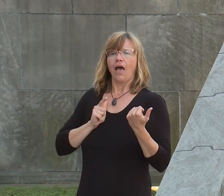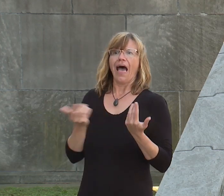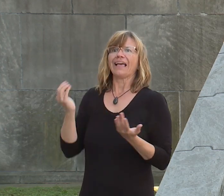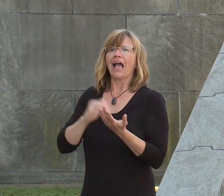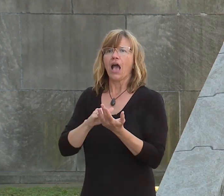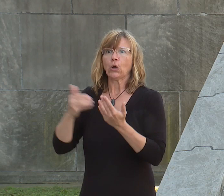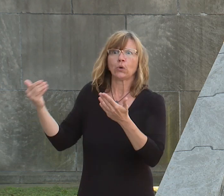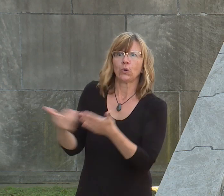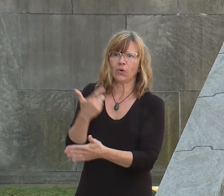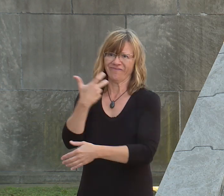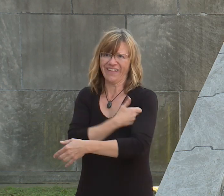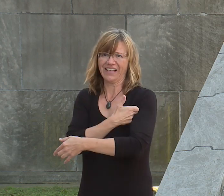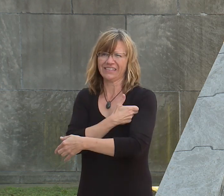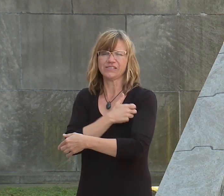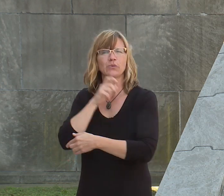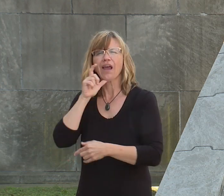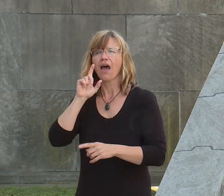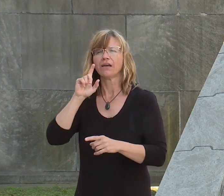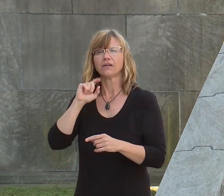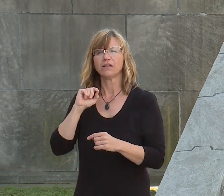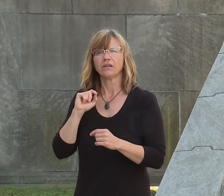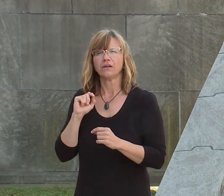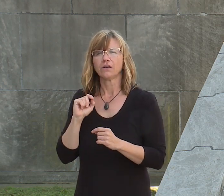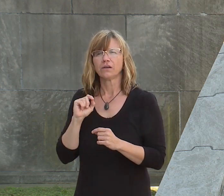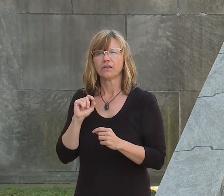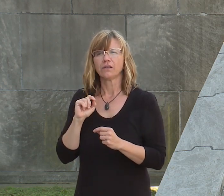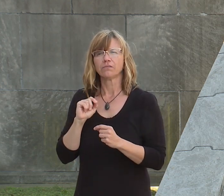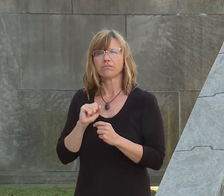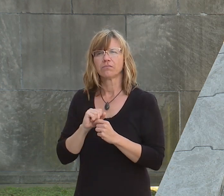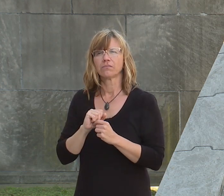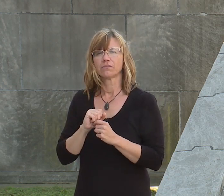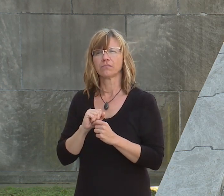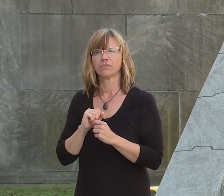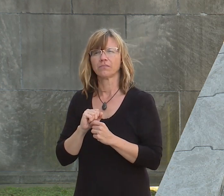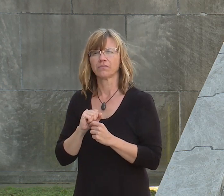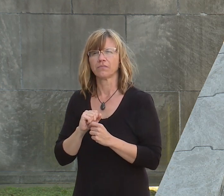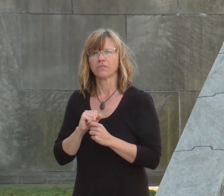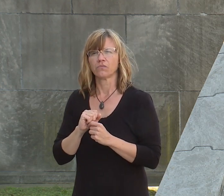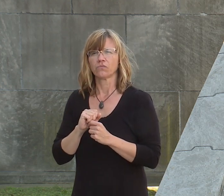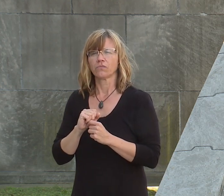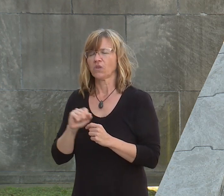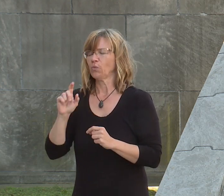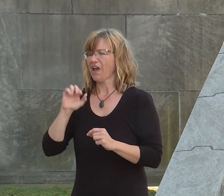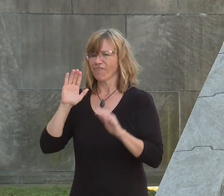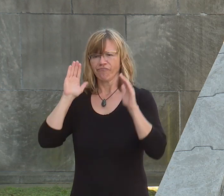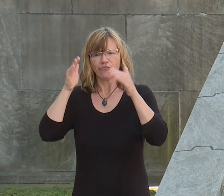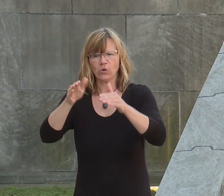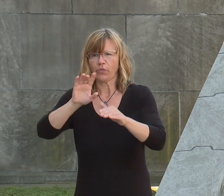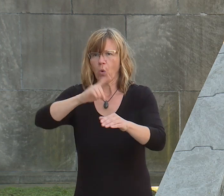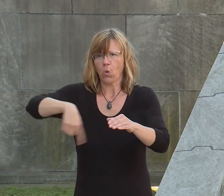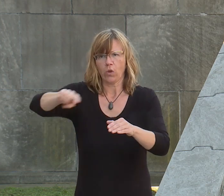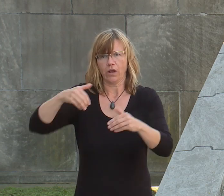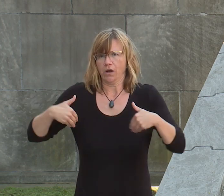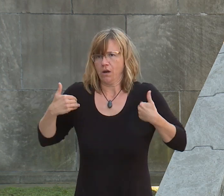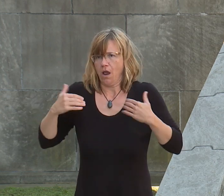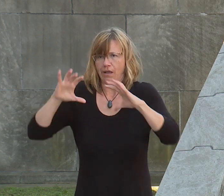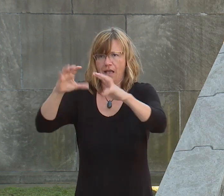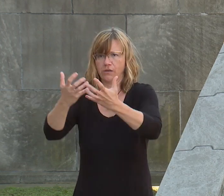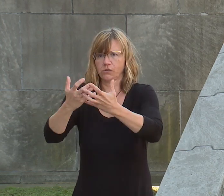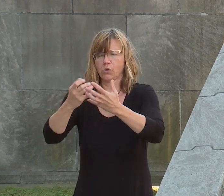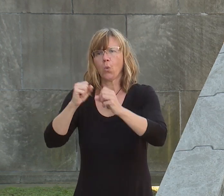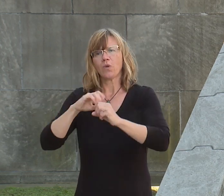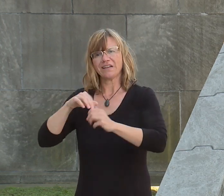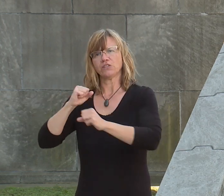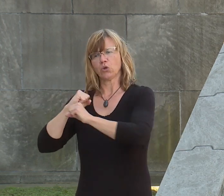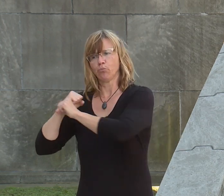are mostly young and healthy and not going to die, but everyone else, so that we don't have a pandemic that continues for so long.